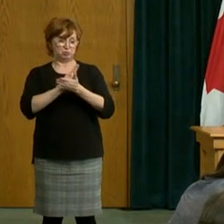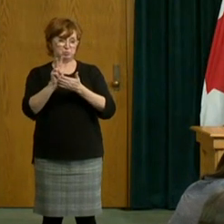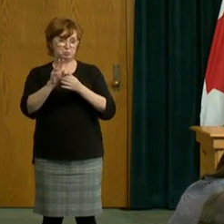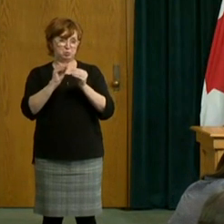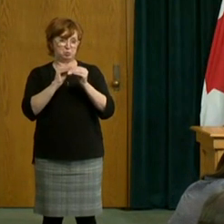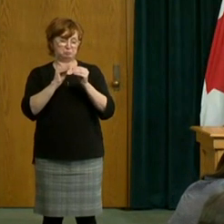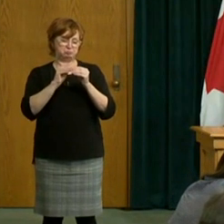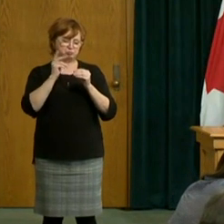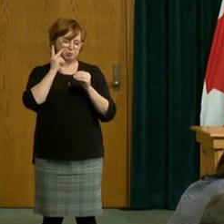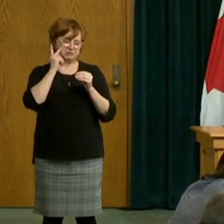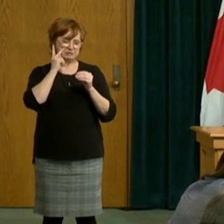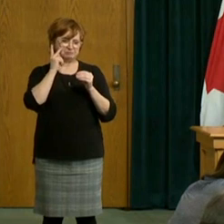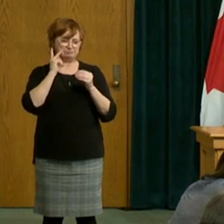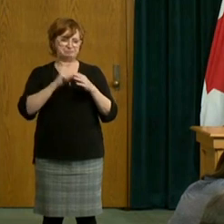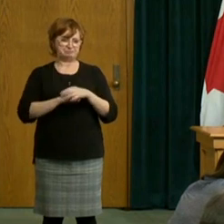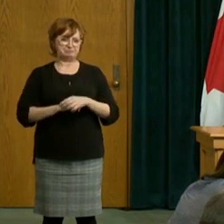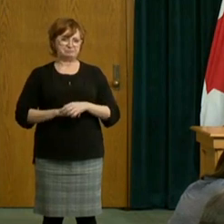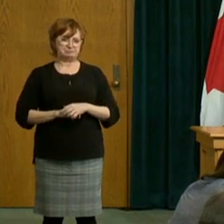and